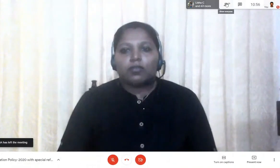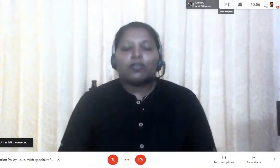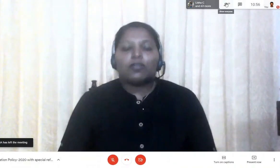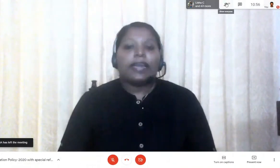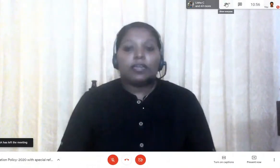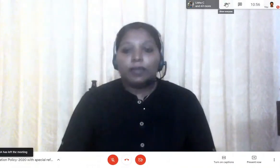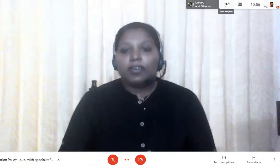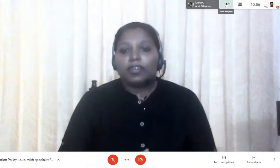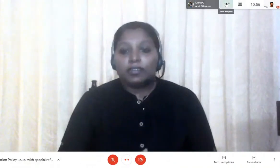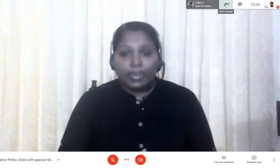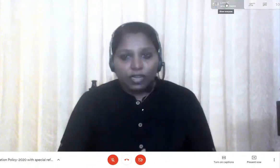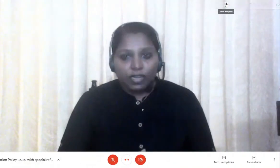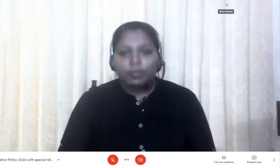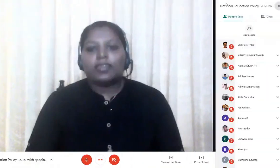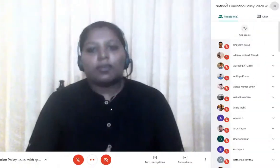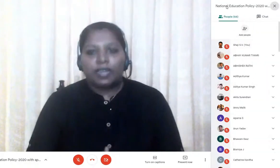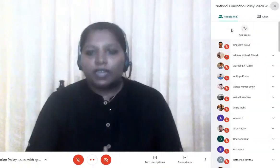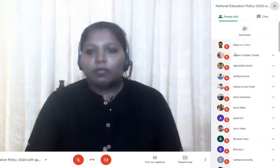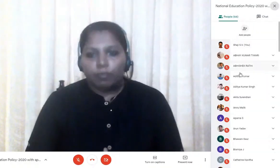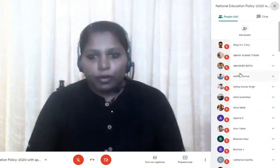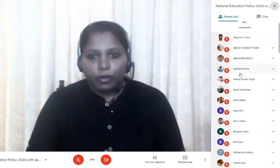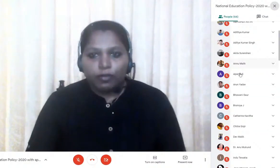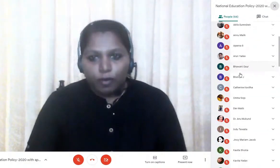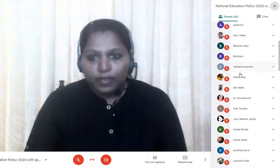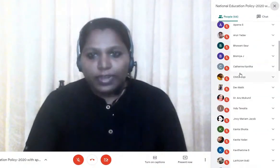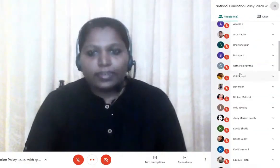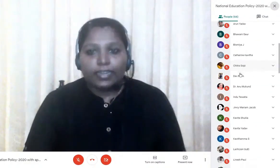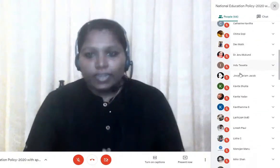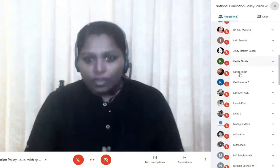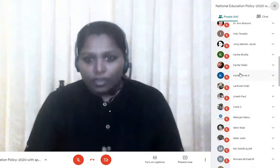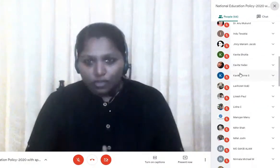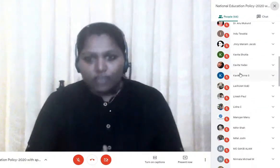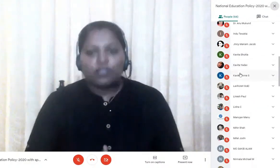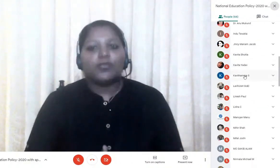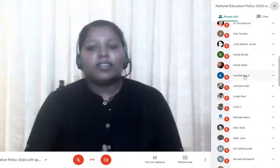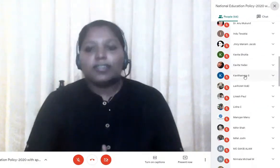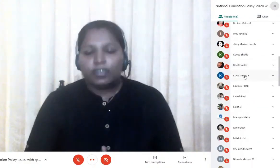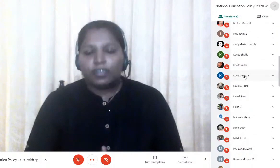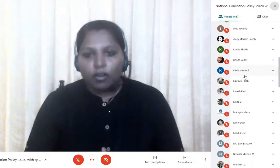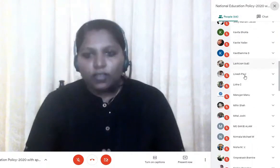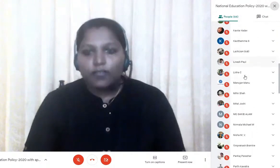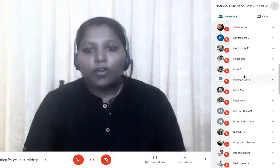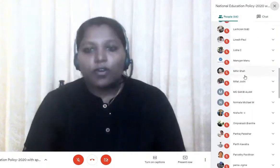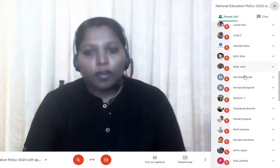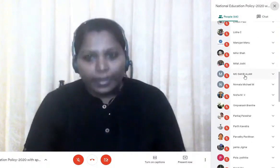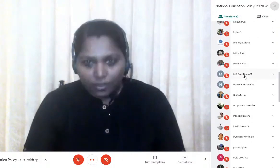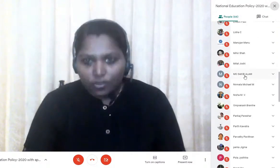NEP, in NEP there are many important points like technical education using the technology for online education.